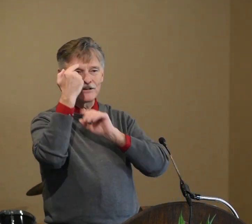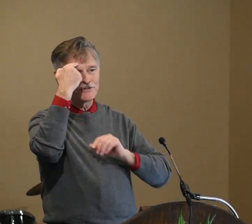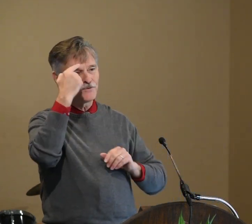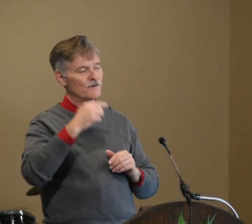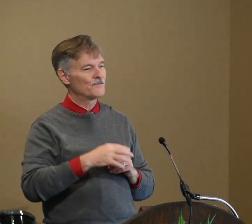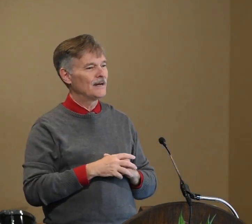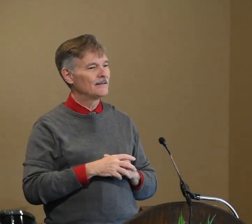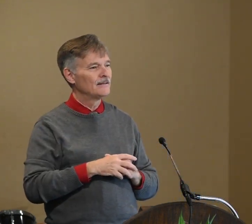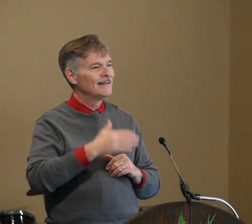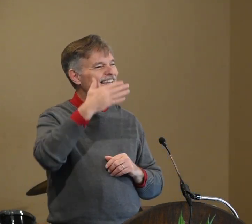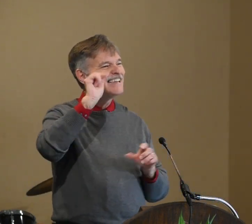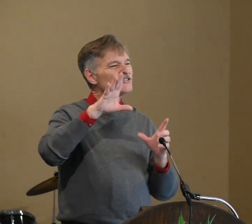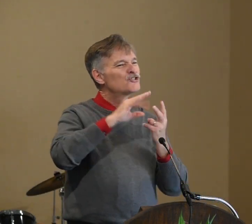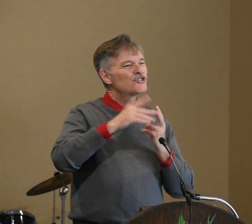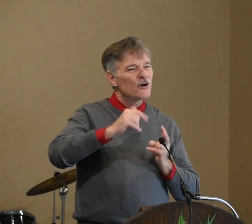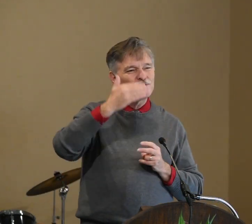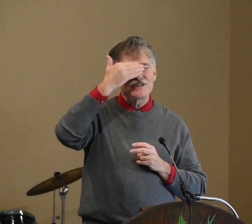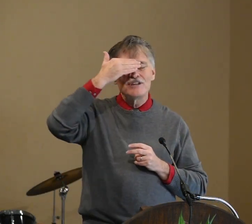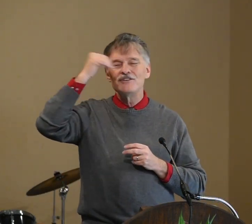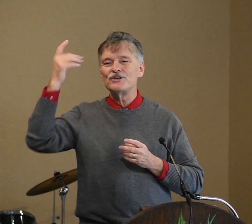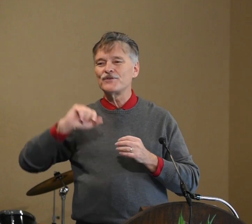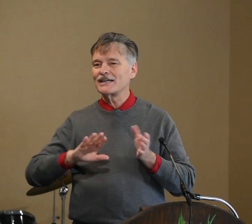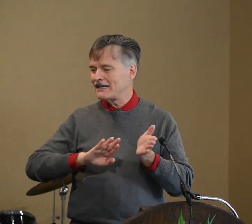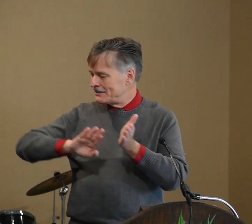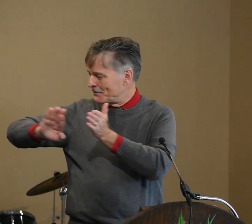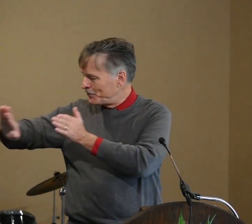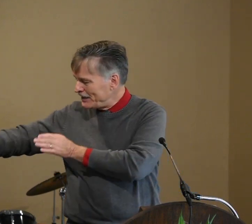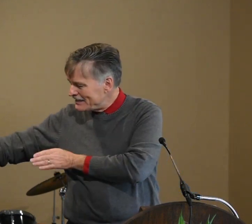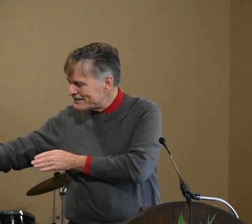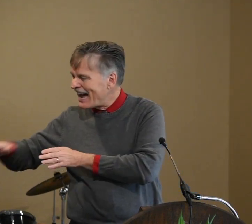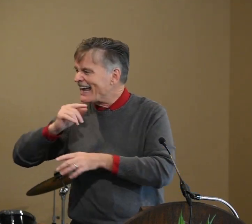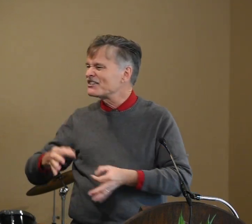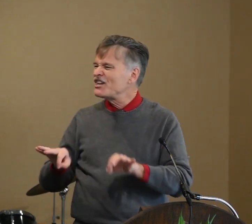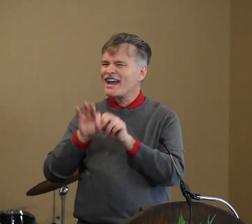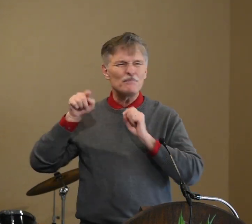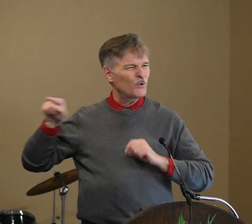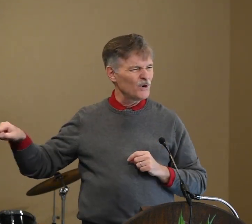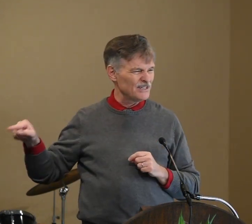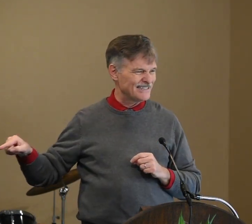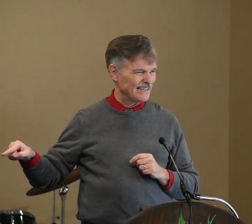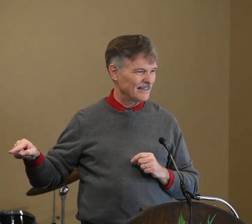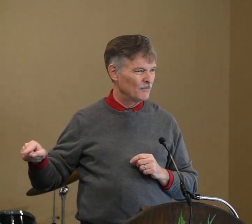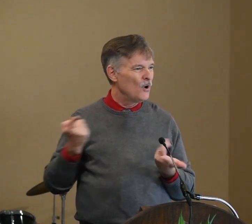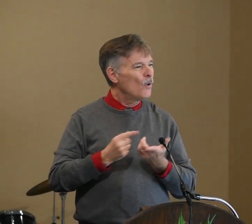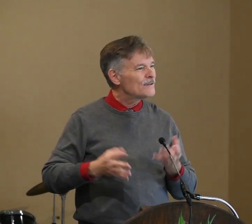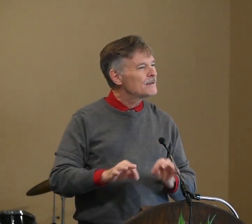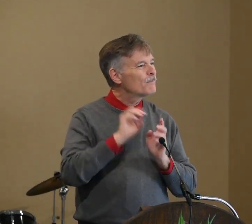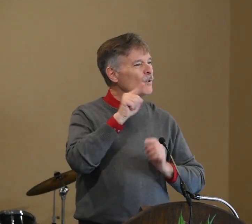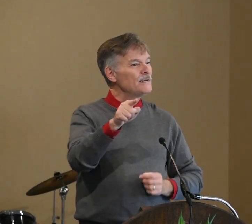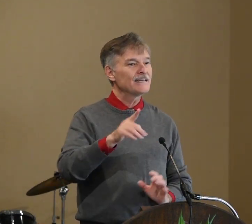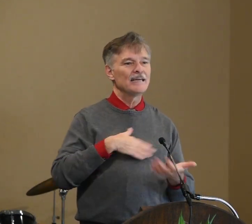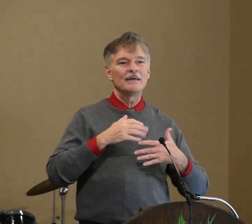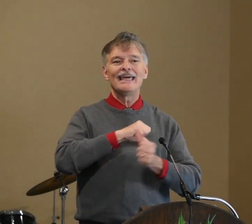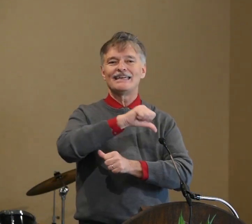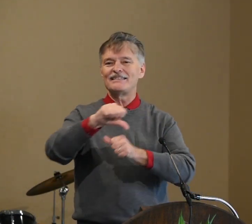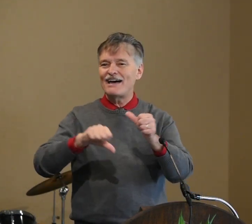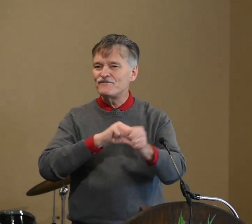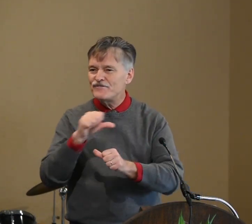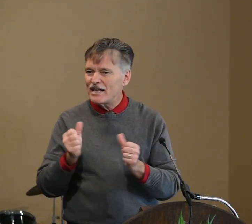his forefront. He has chosen to forget it, to put it aside. It's not important to him. What's important to him is that